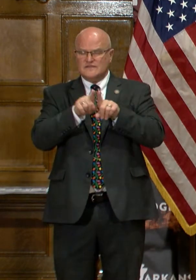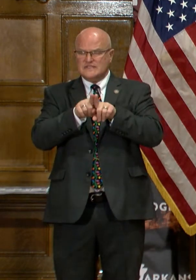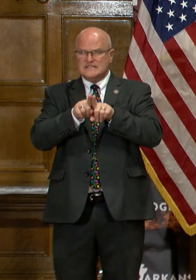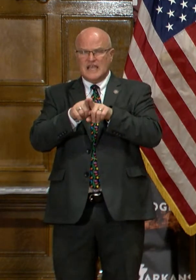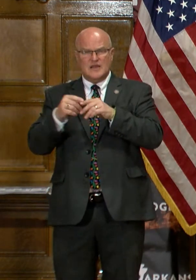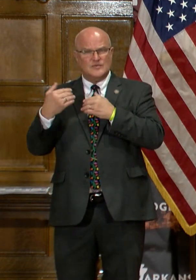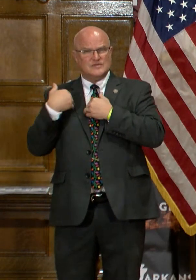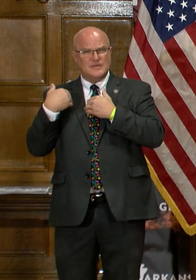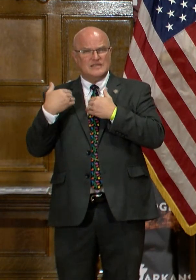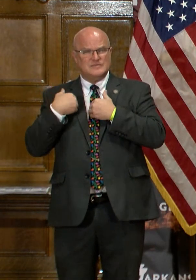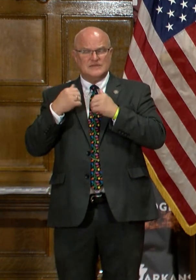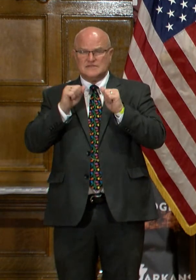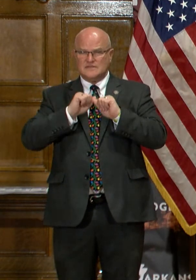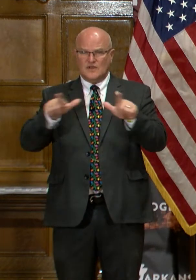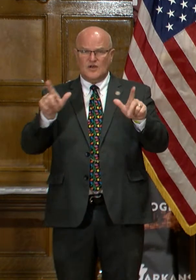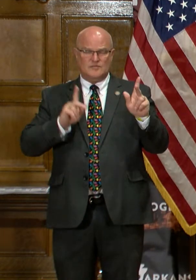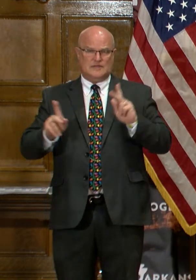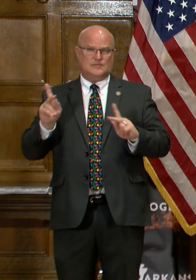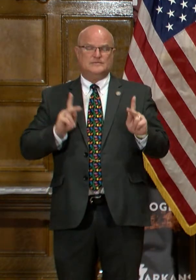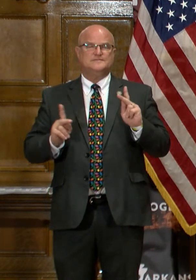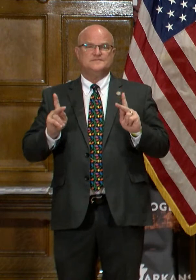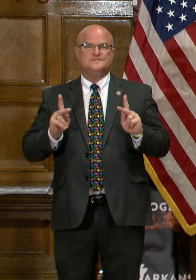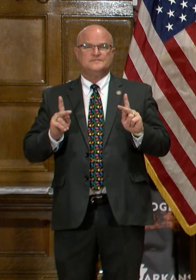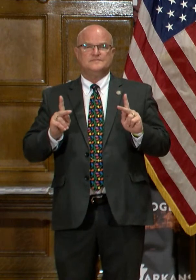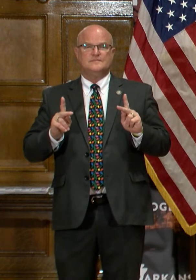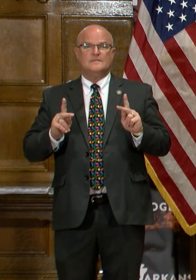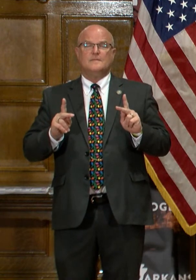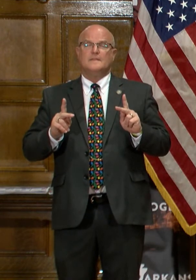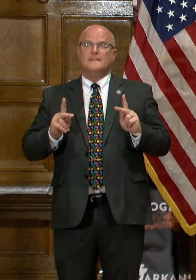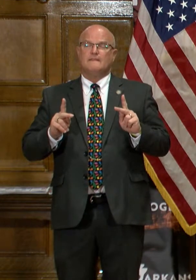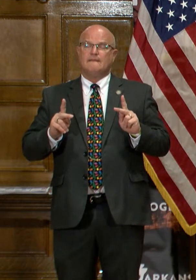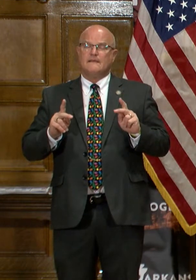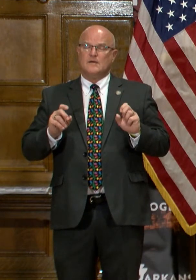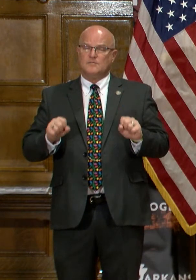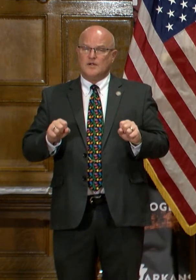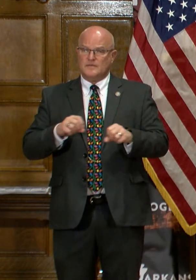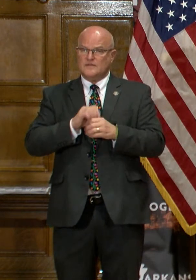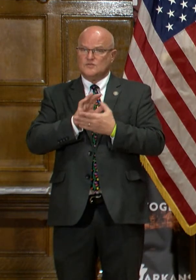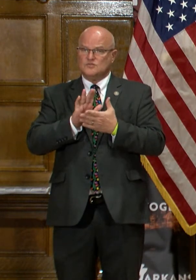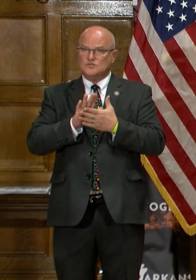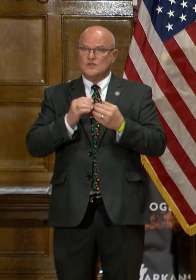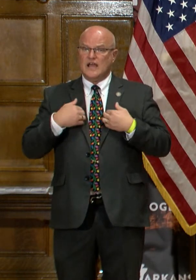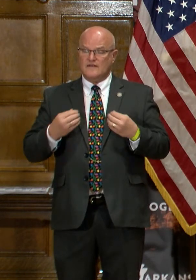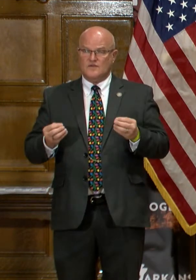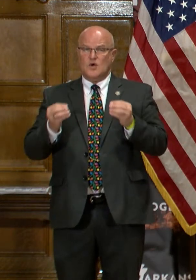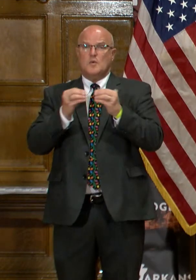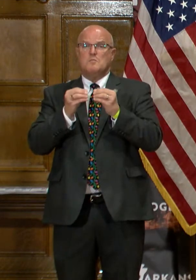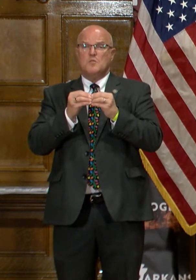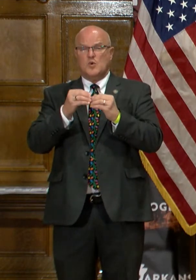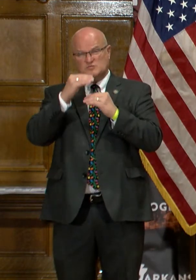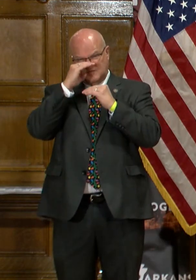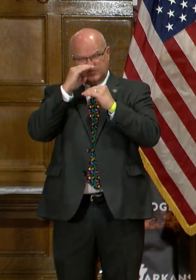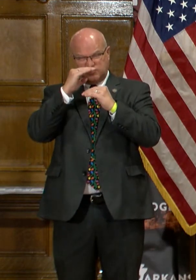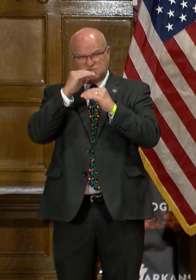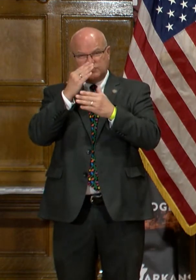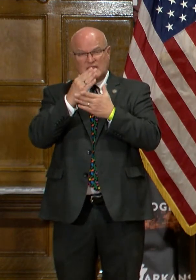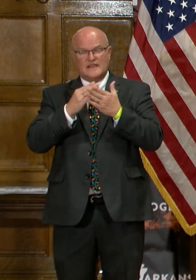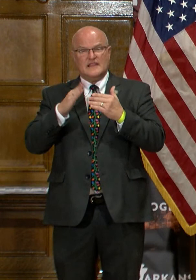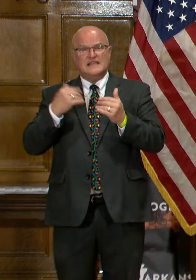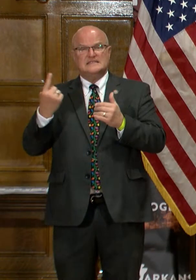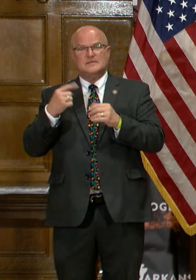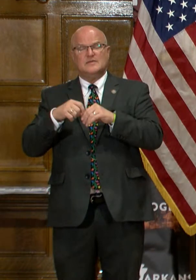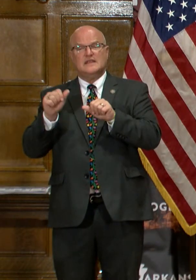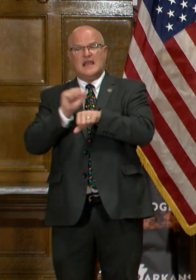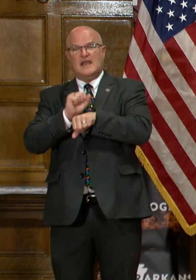same responsibility as everyone else. They probably in the school environment have more restrictions than someone